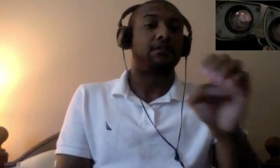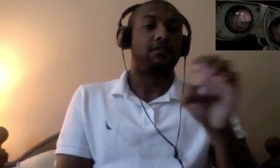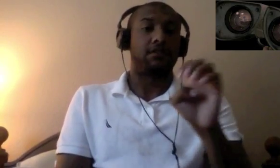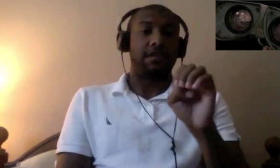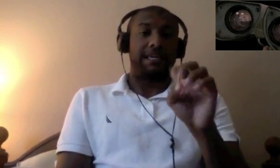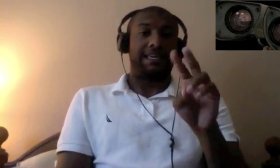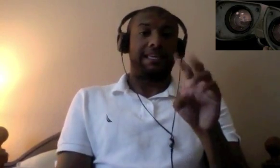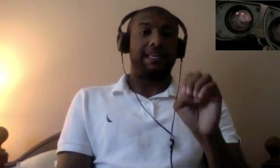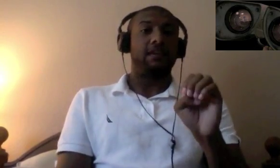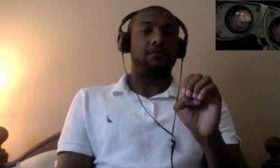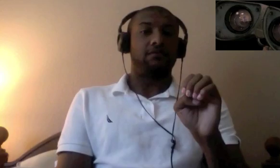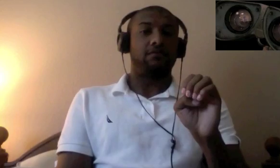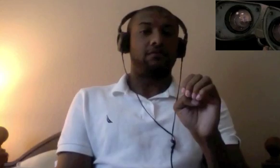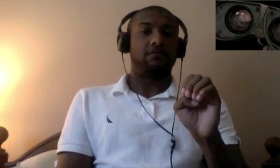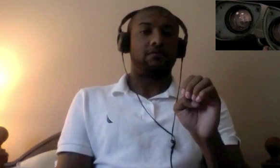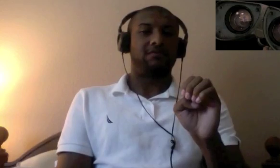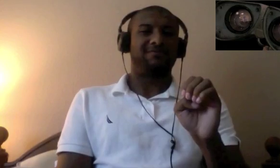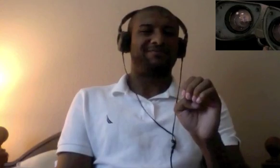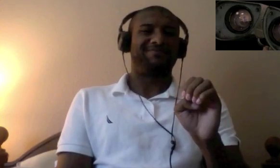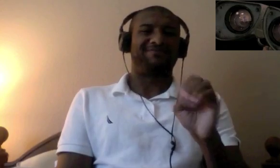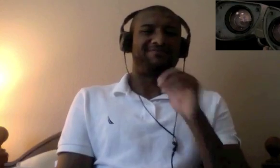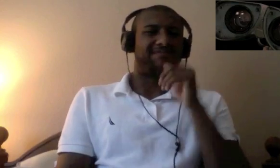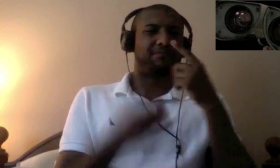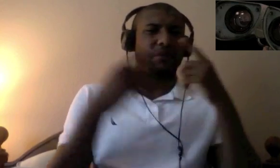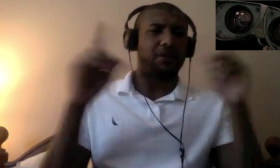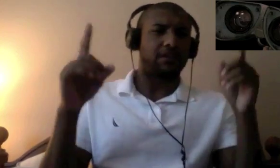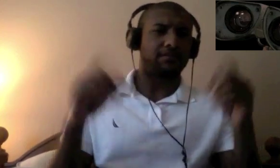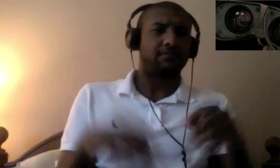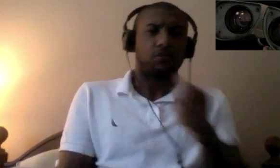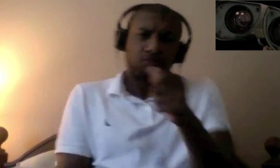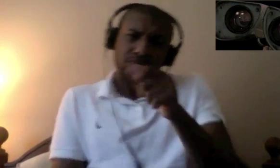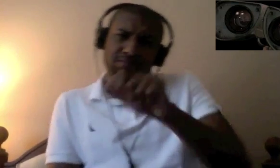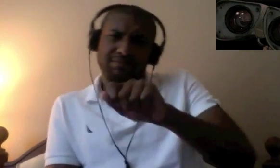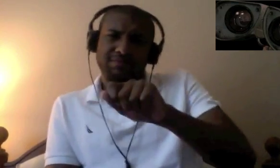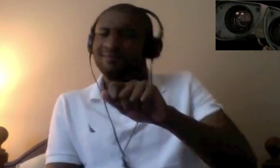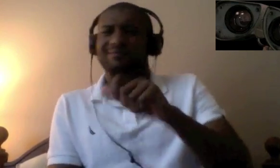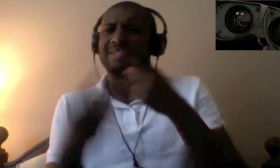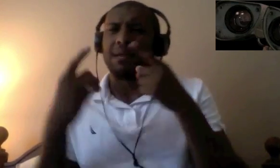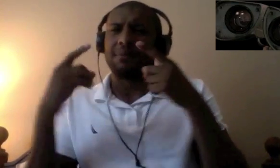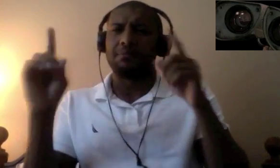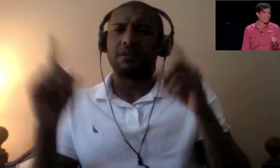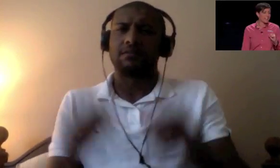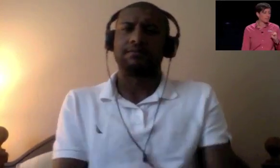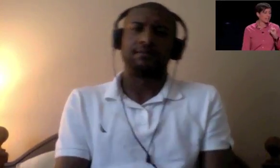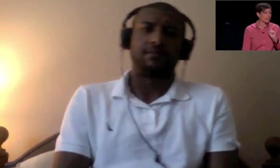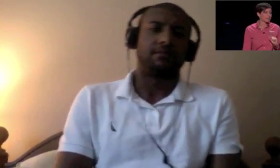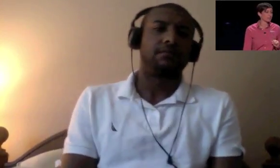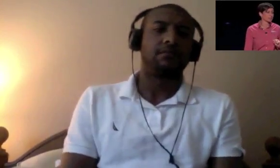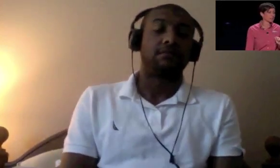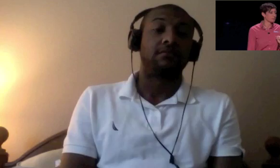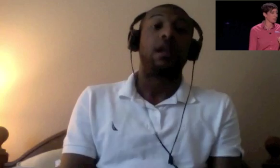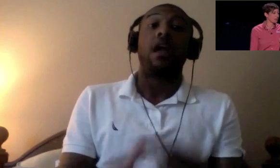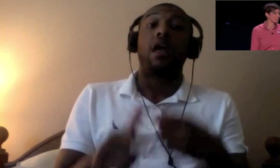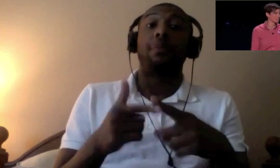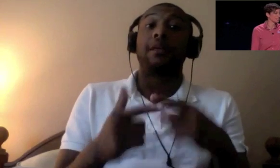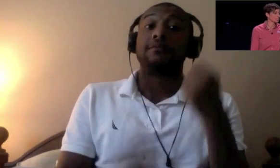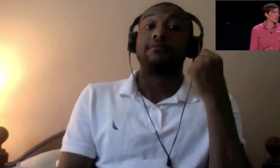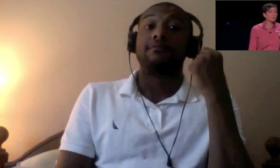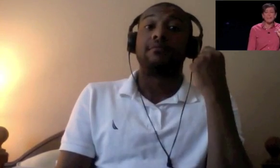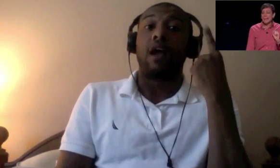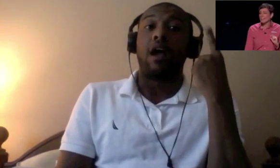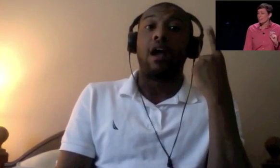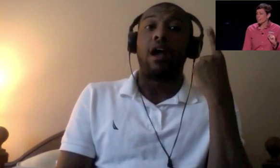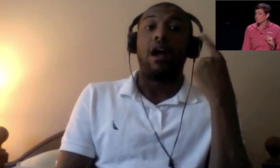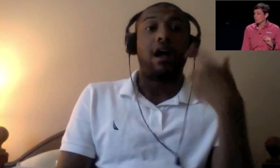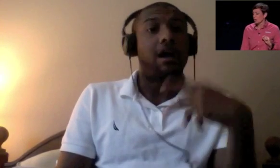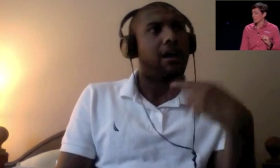on the second lens, it's not working. We turn it down, it's still not working. And then we have our eureka moment.